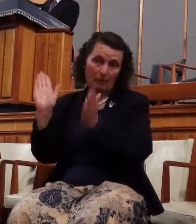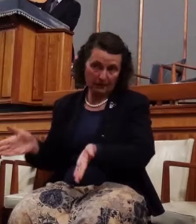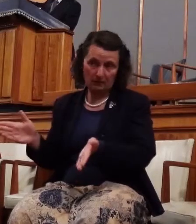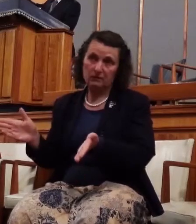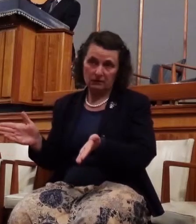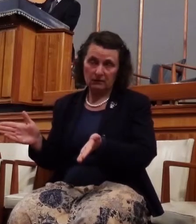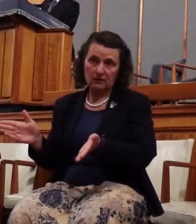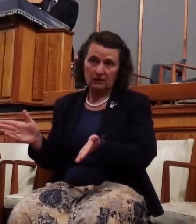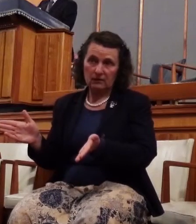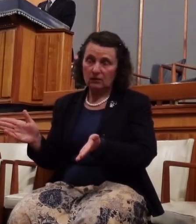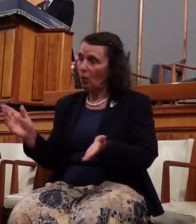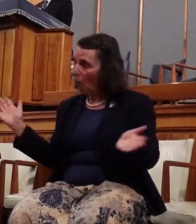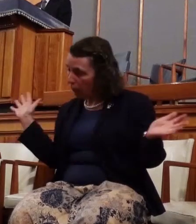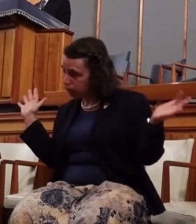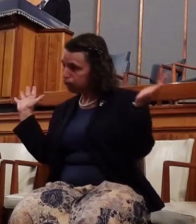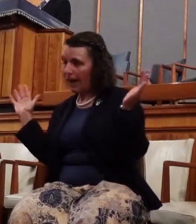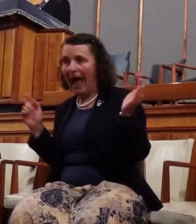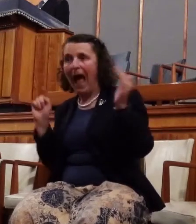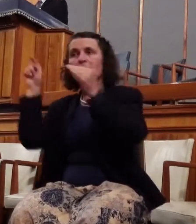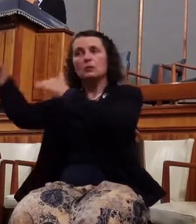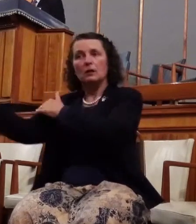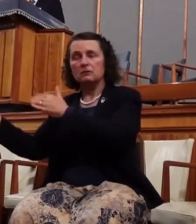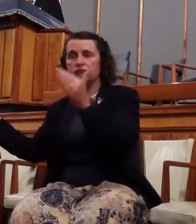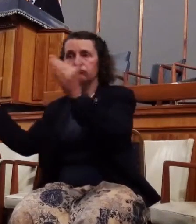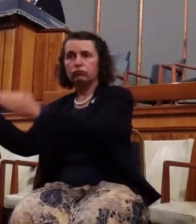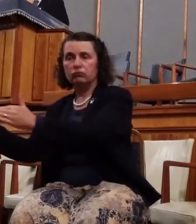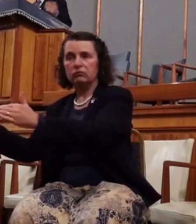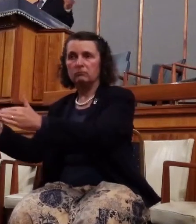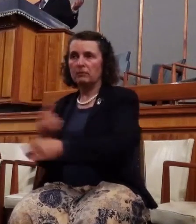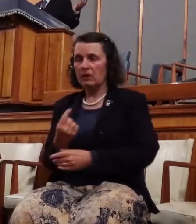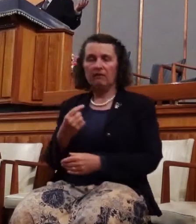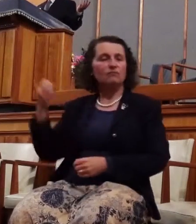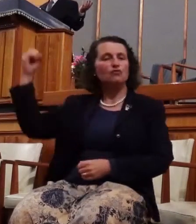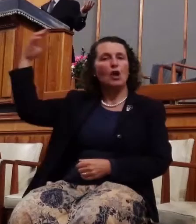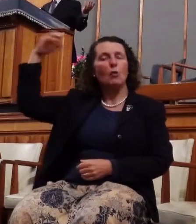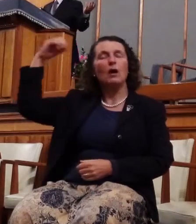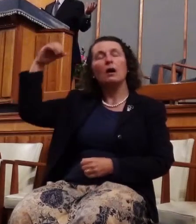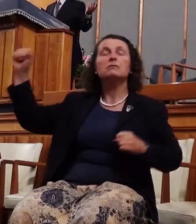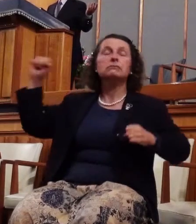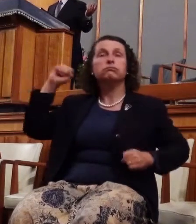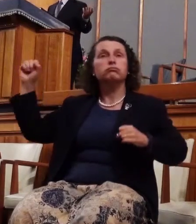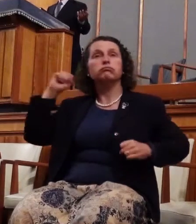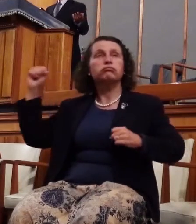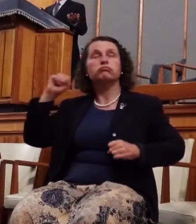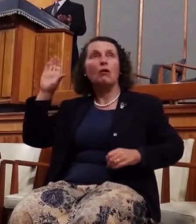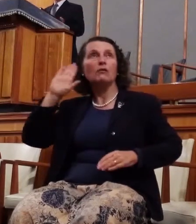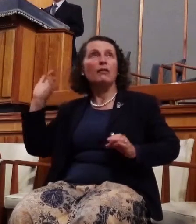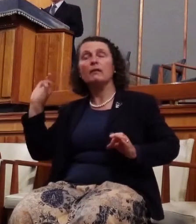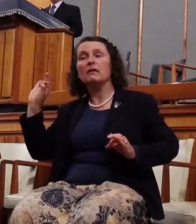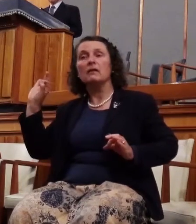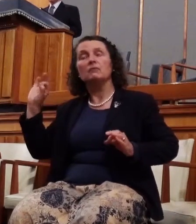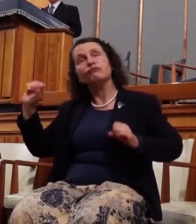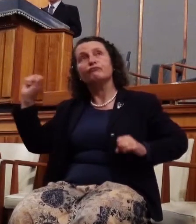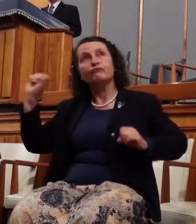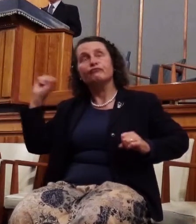Everyone went to the meeting point. But he was under the shower. He couldn't hear the alarm. So when he